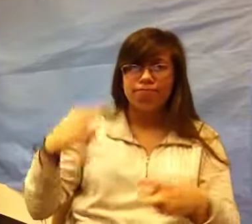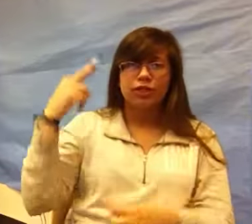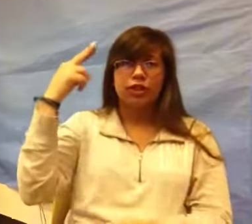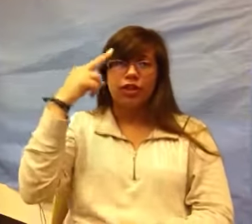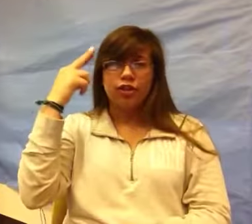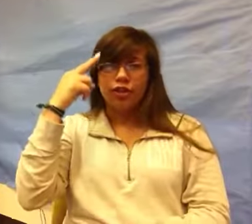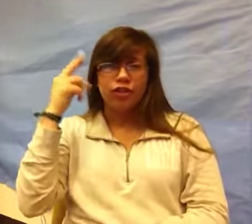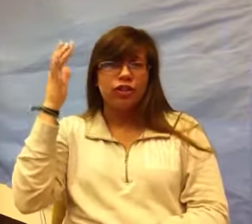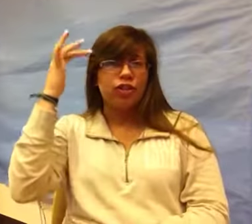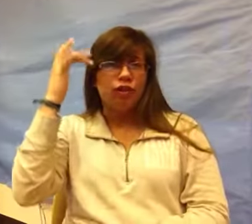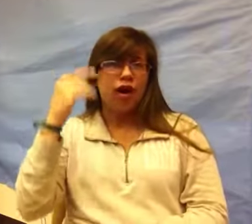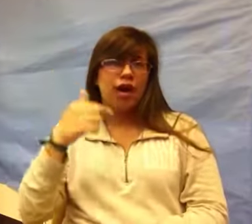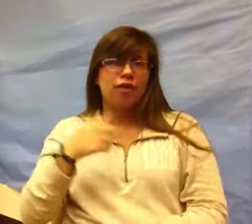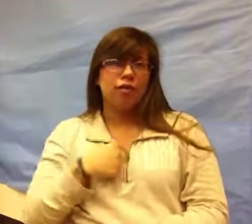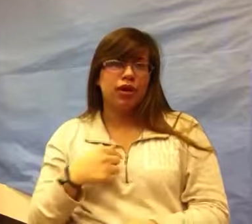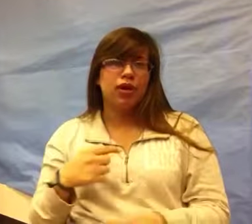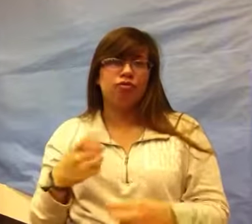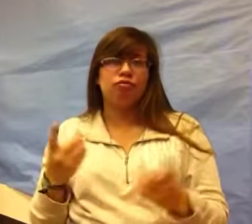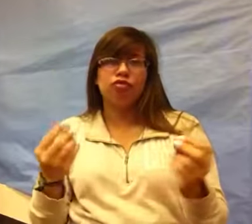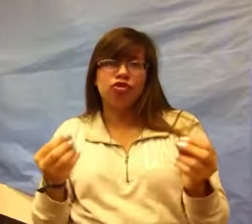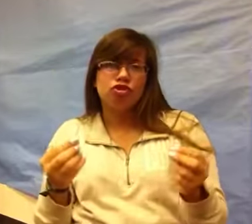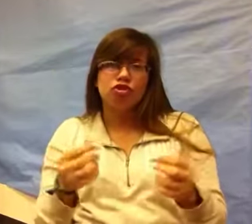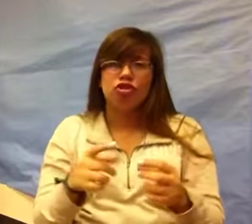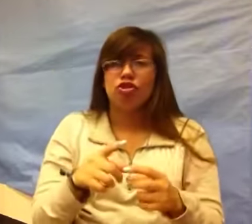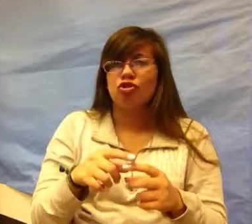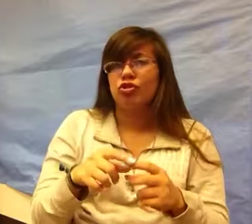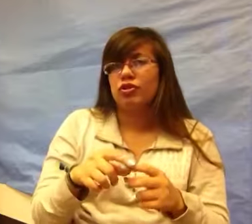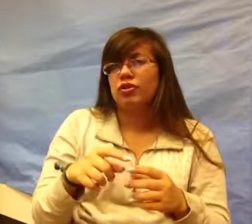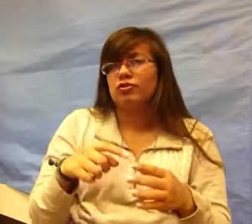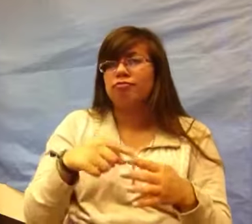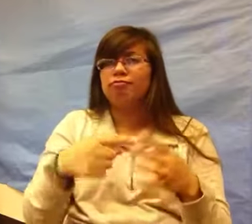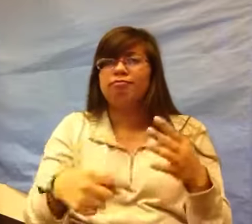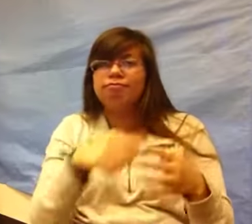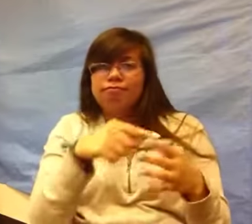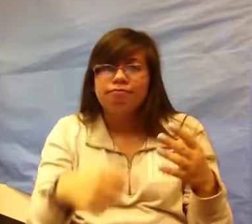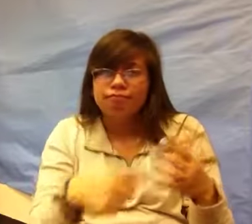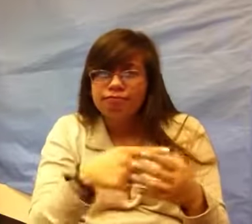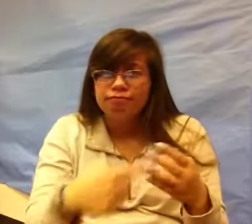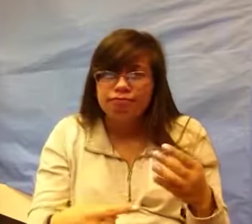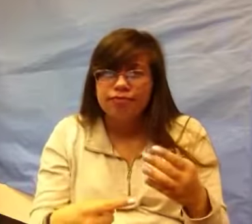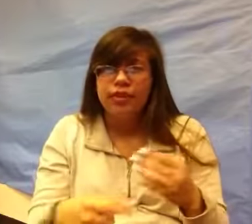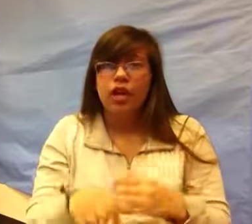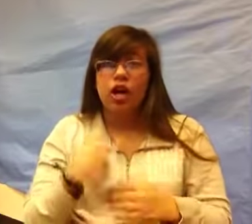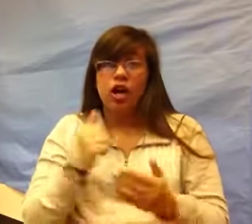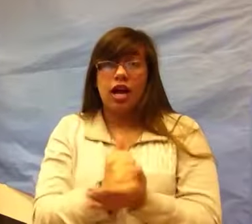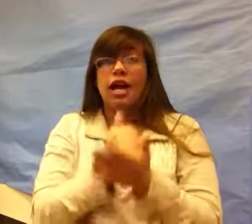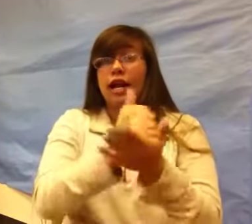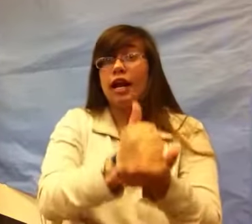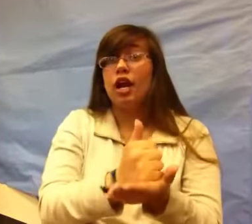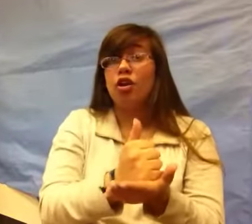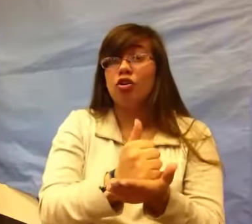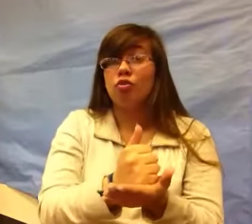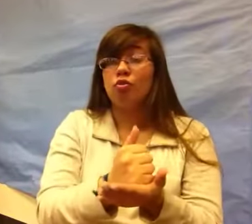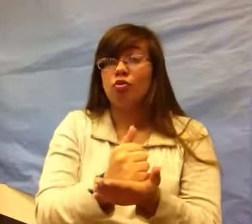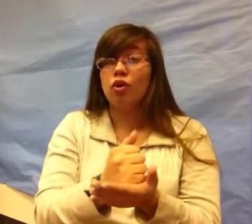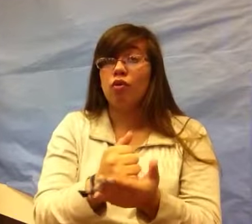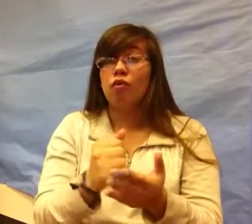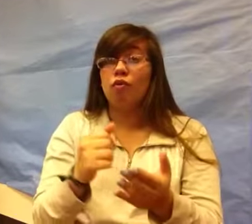do things and figure out what actually causes behavior and why we actually think certain things